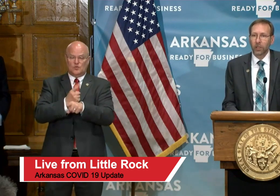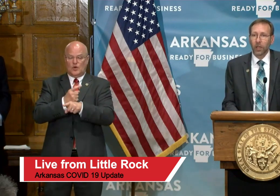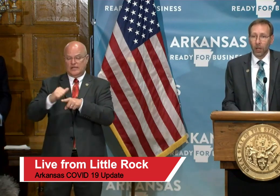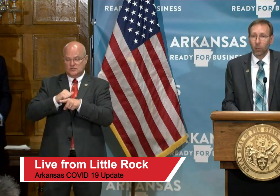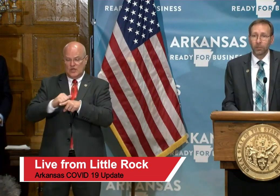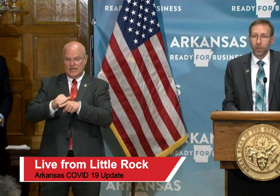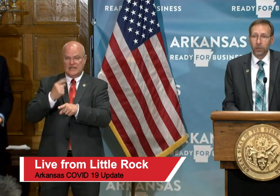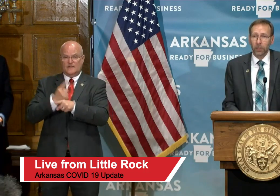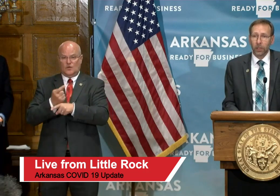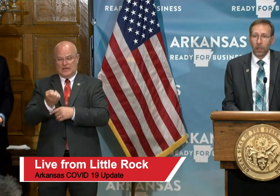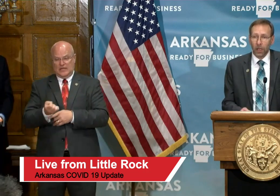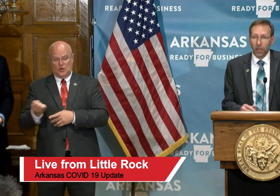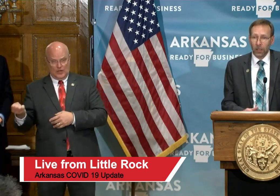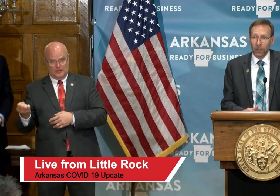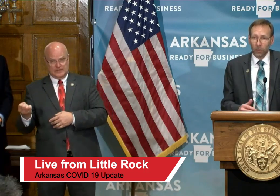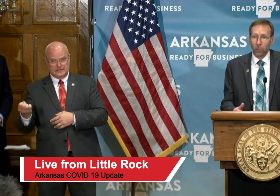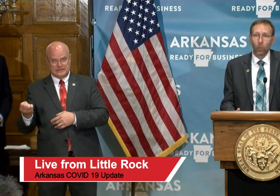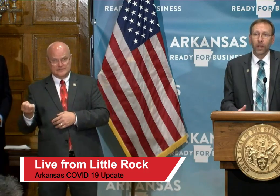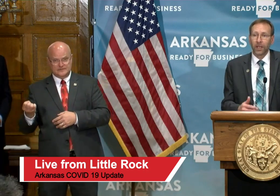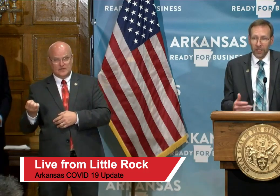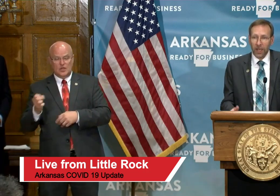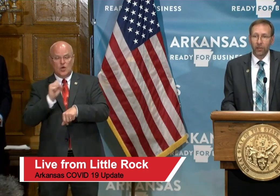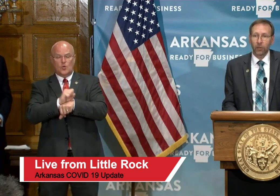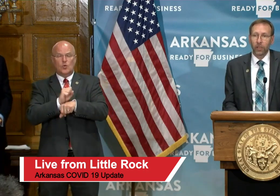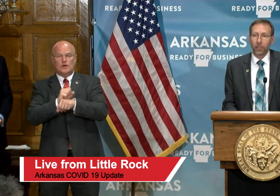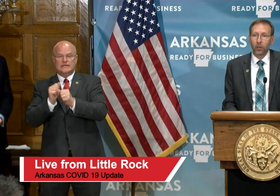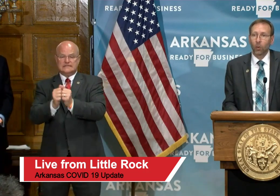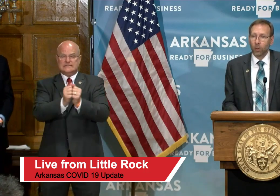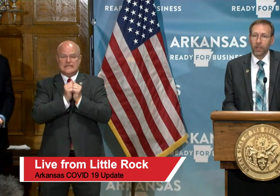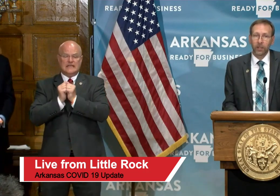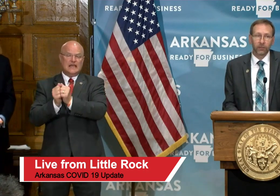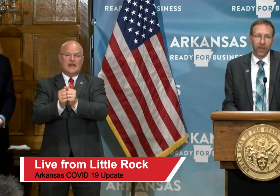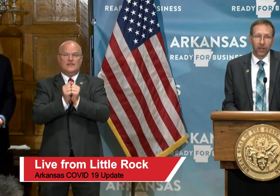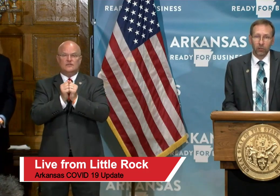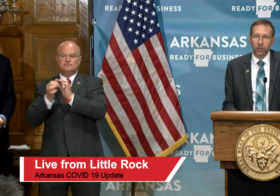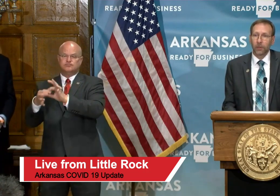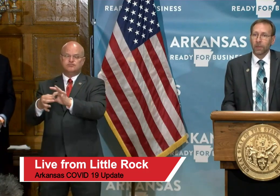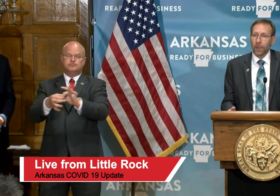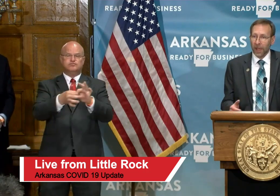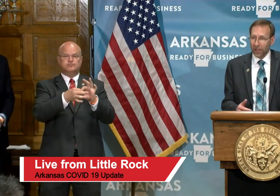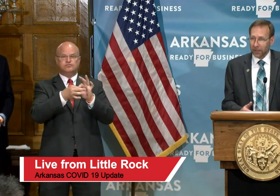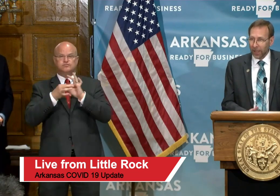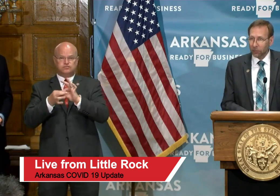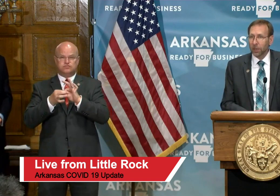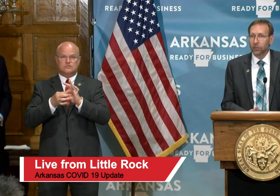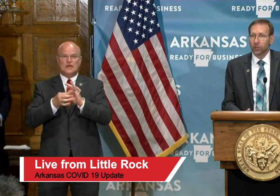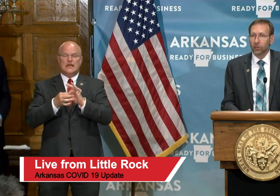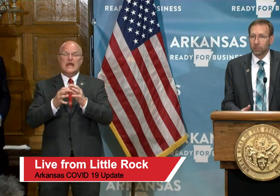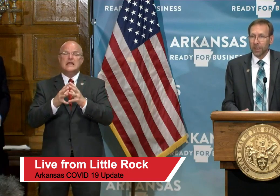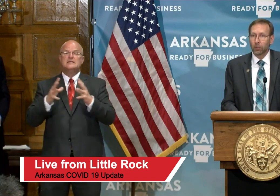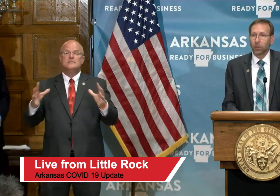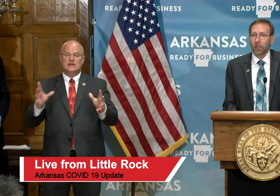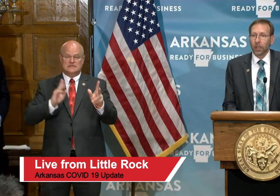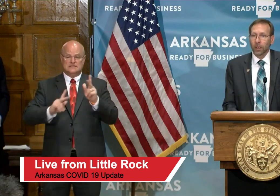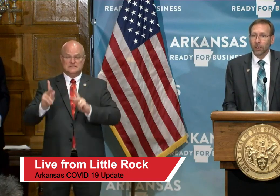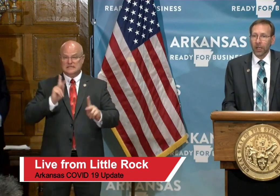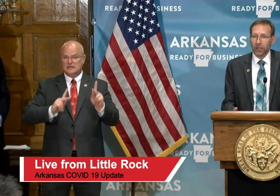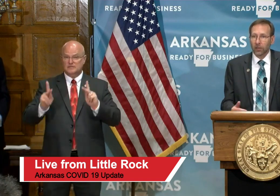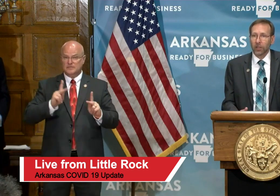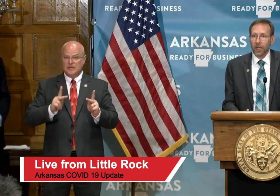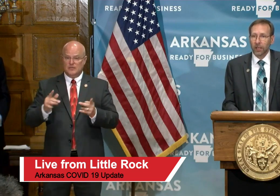and the right equipment working together in a coordinated fashion. And as much as the